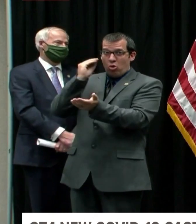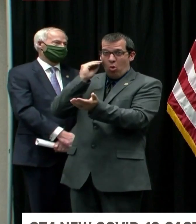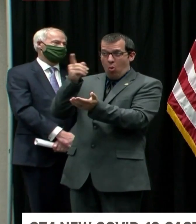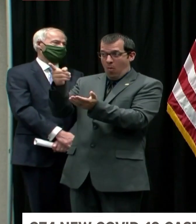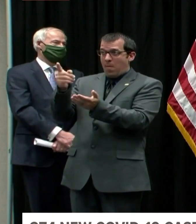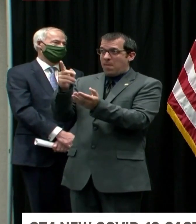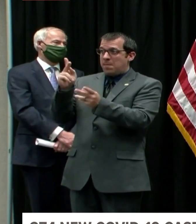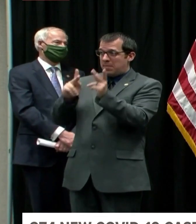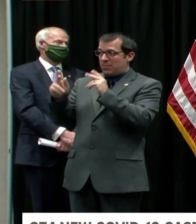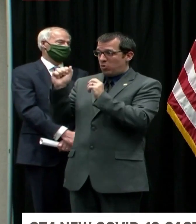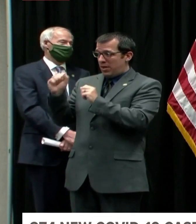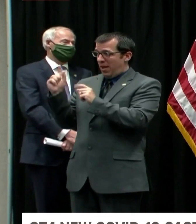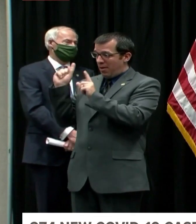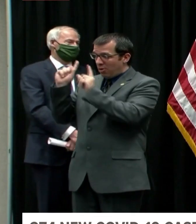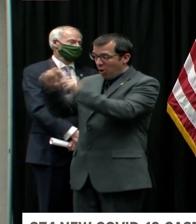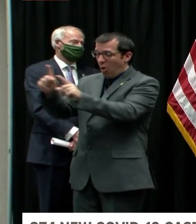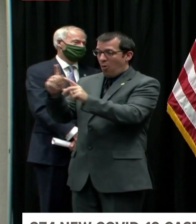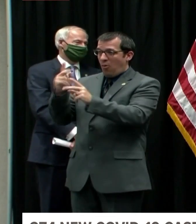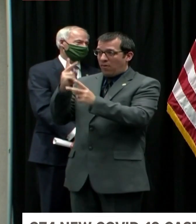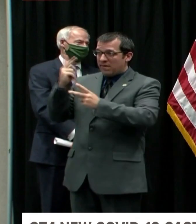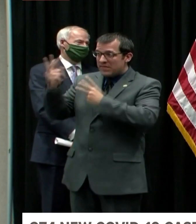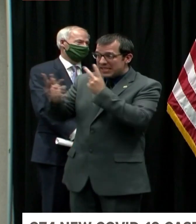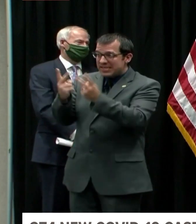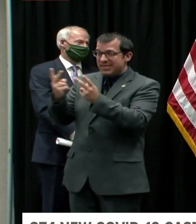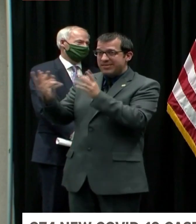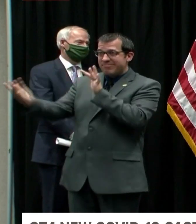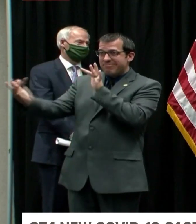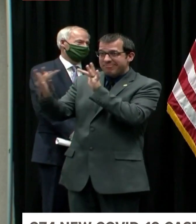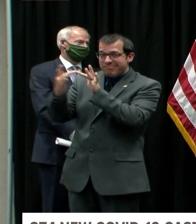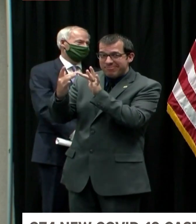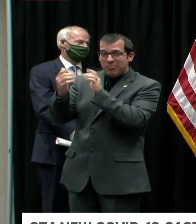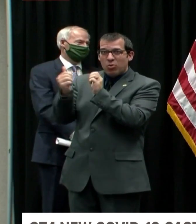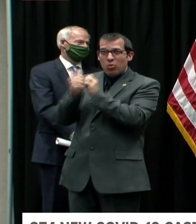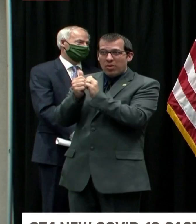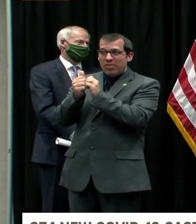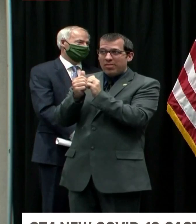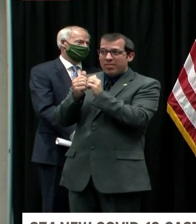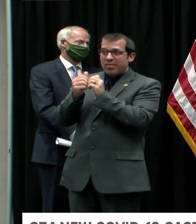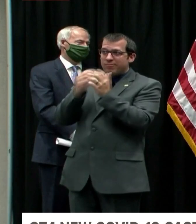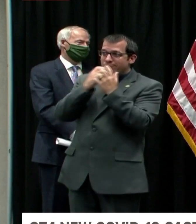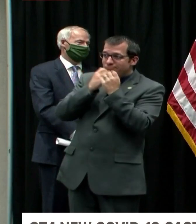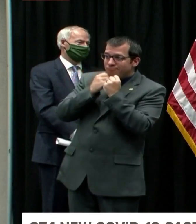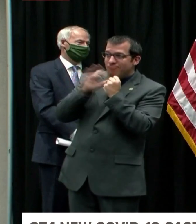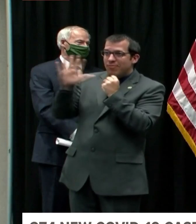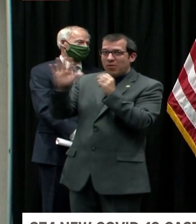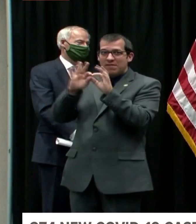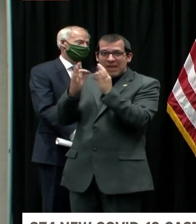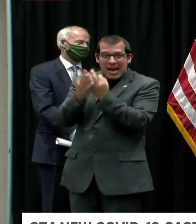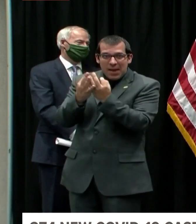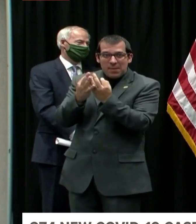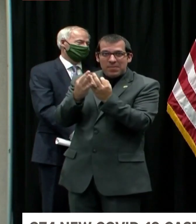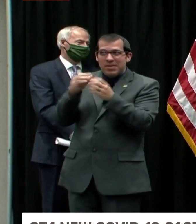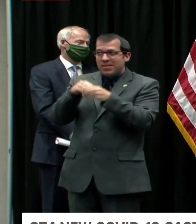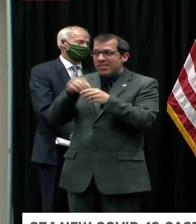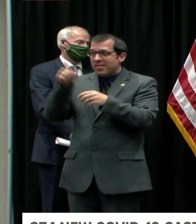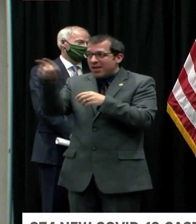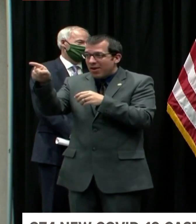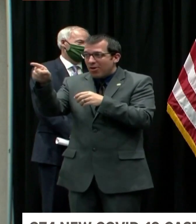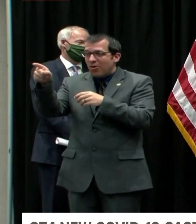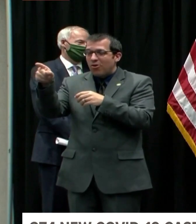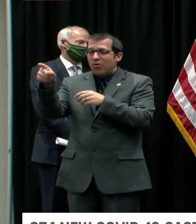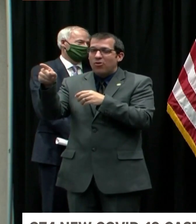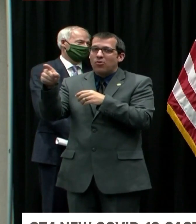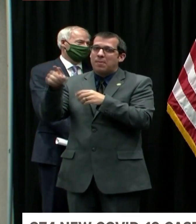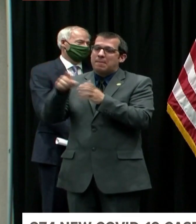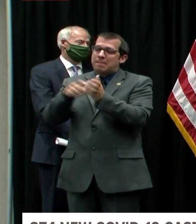can have that loving contact with their loved one who's in the nursing home,